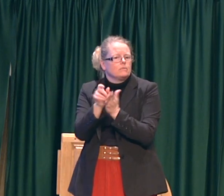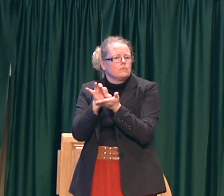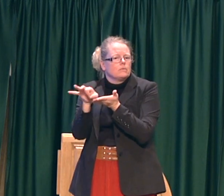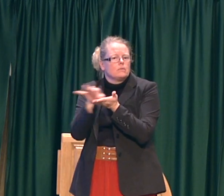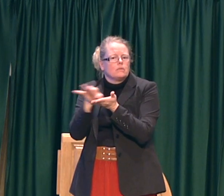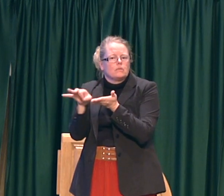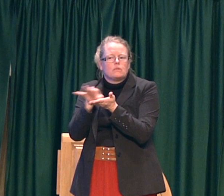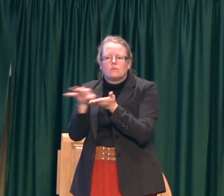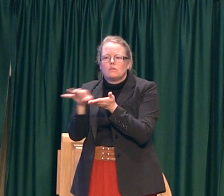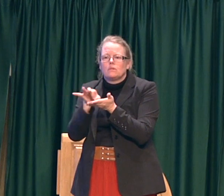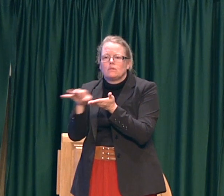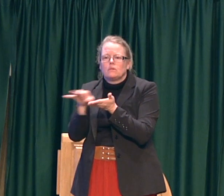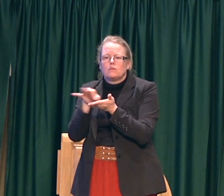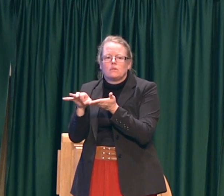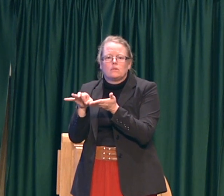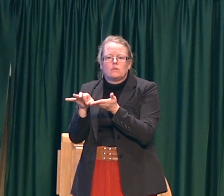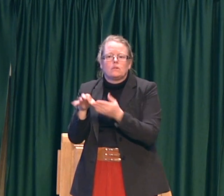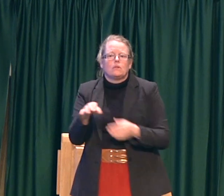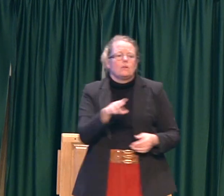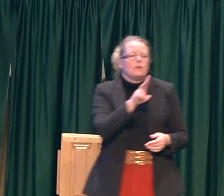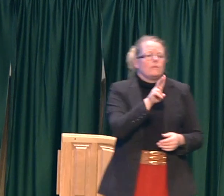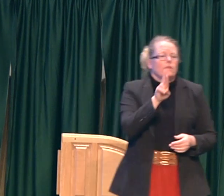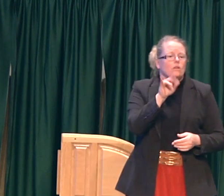then their concern is billable minutes.